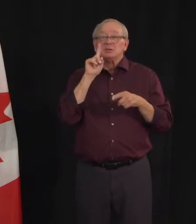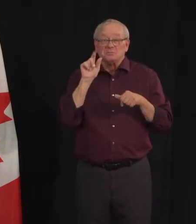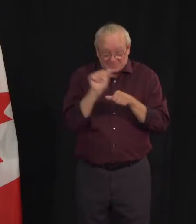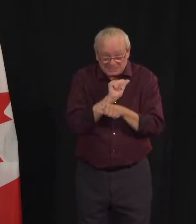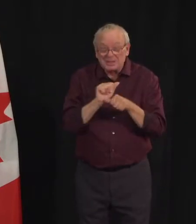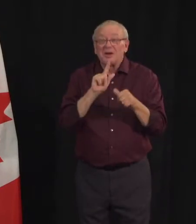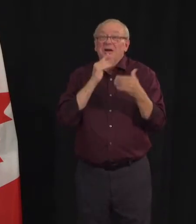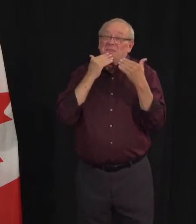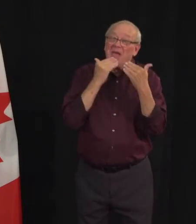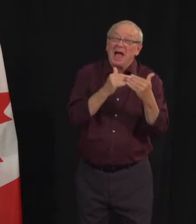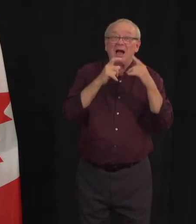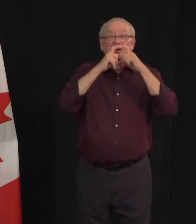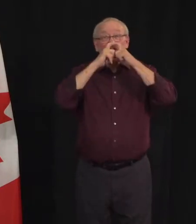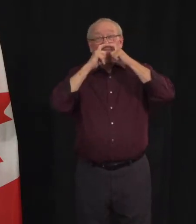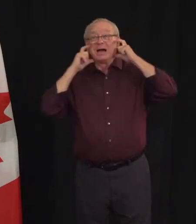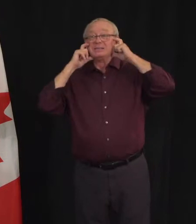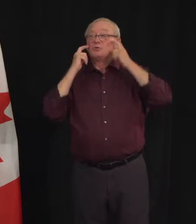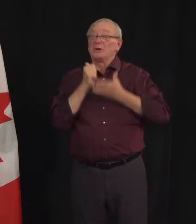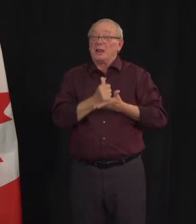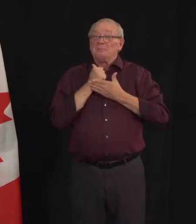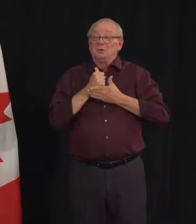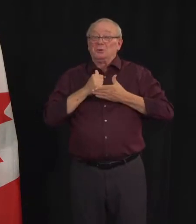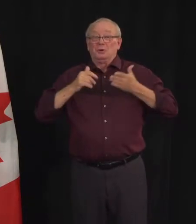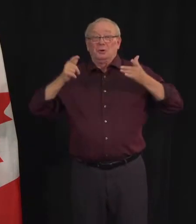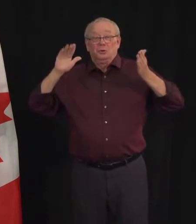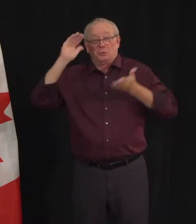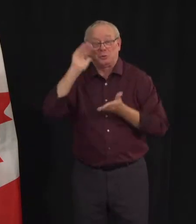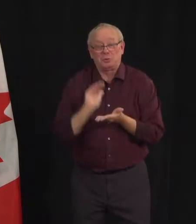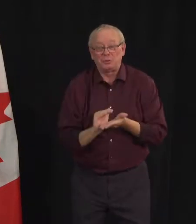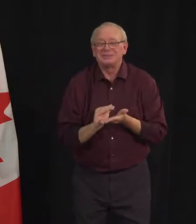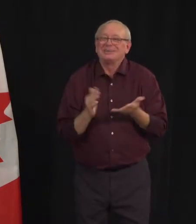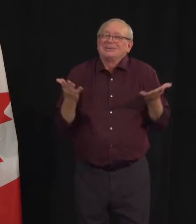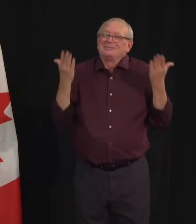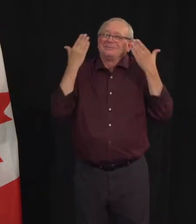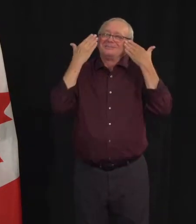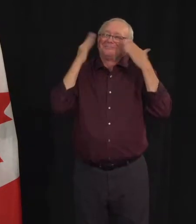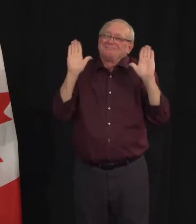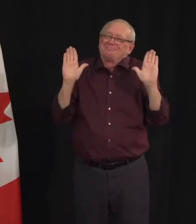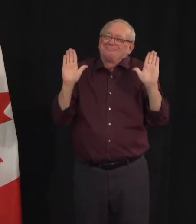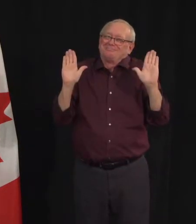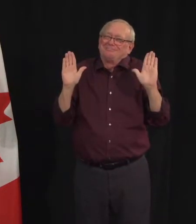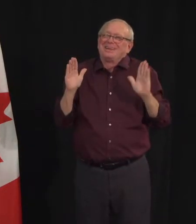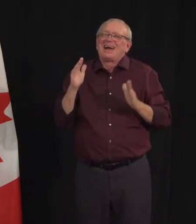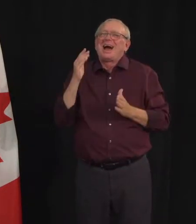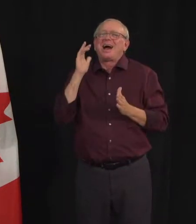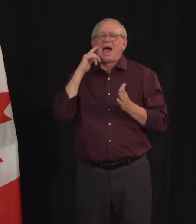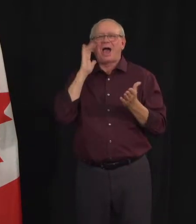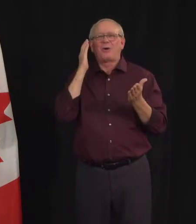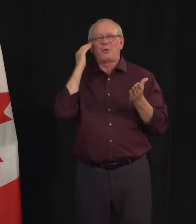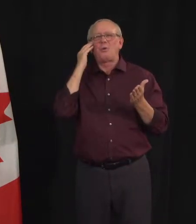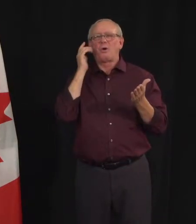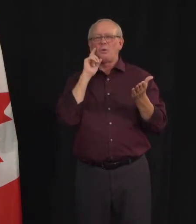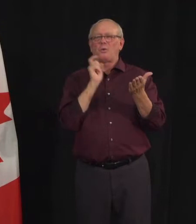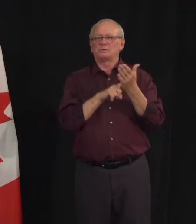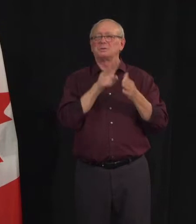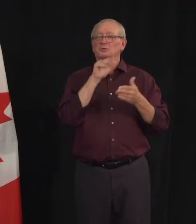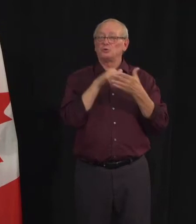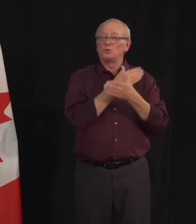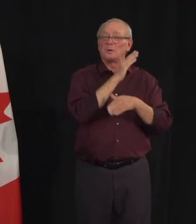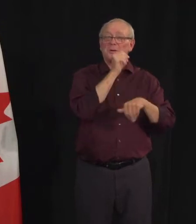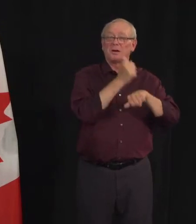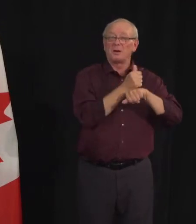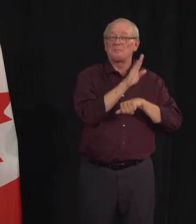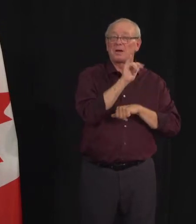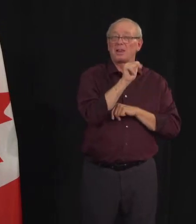but we can comment on the fact that certain trends happened after the bylaw went in. So that's unfortunately all the detail I'm